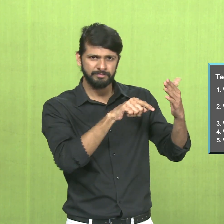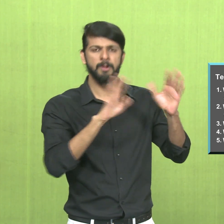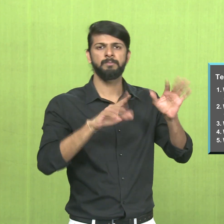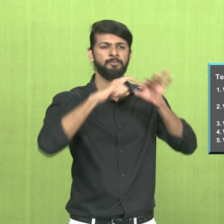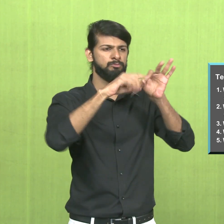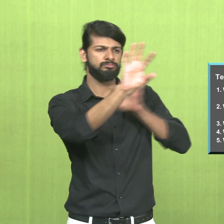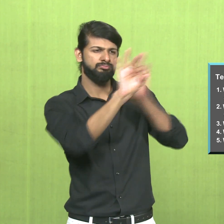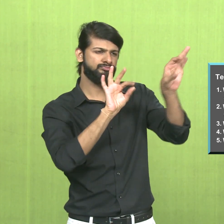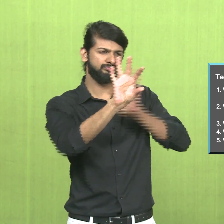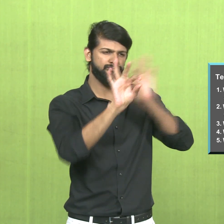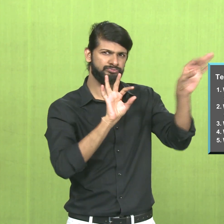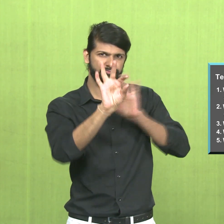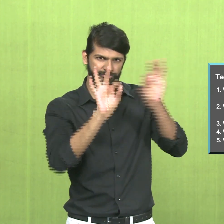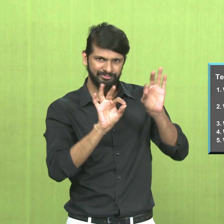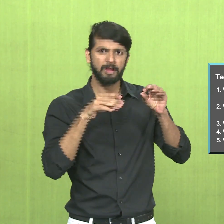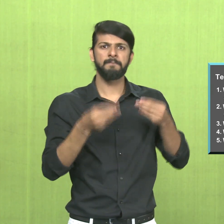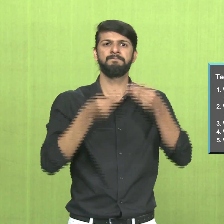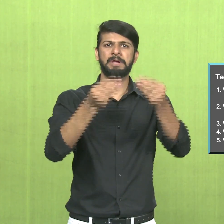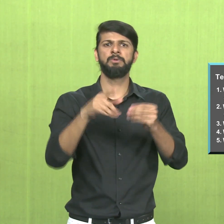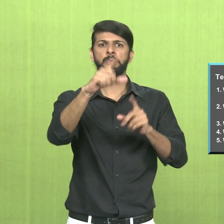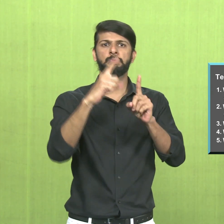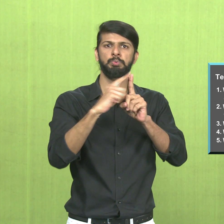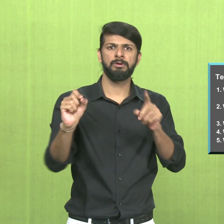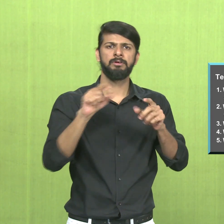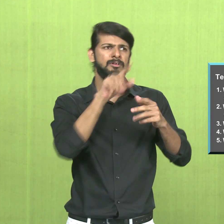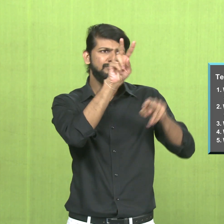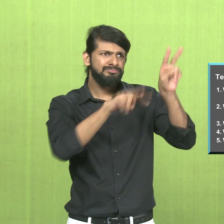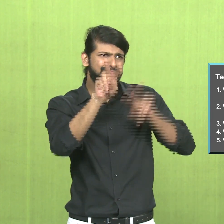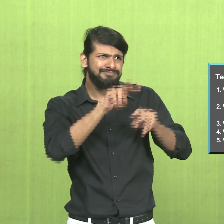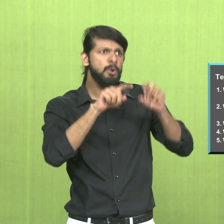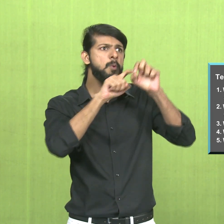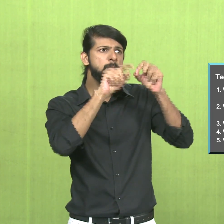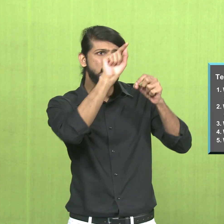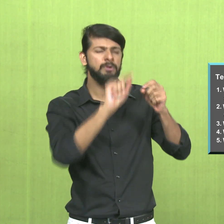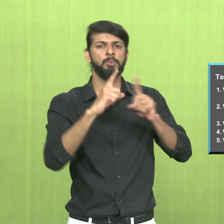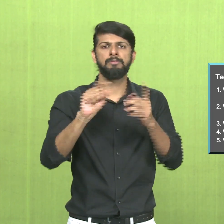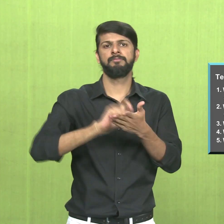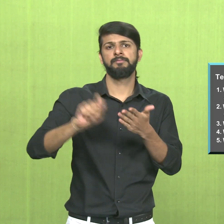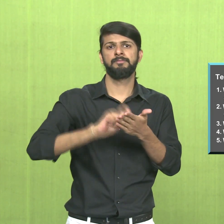Terminal exercise. We have chosen a few questions for the students and learners to attempt